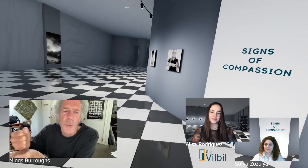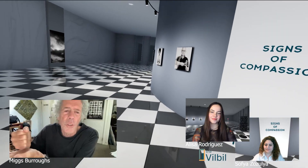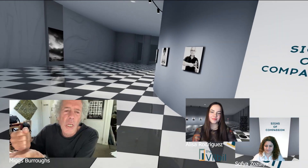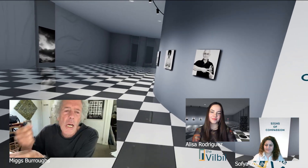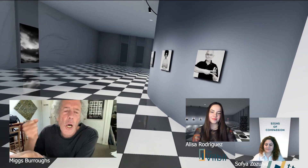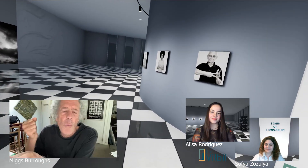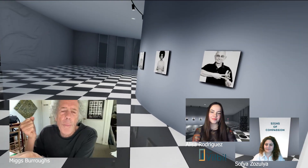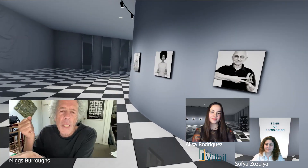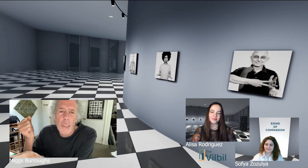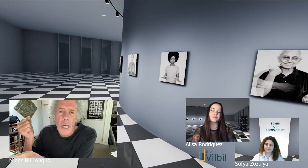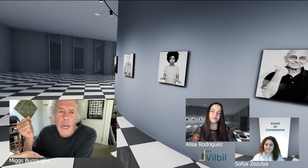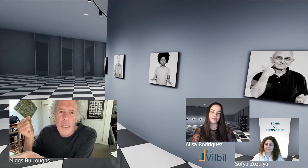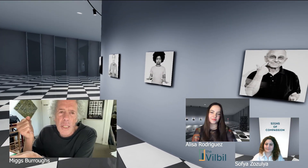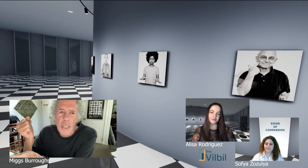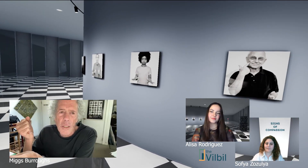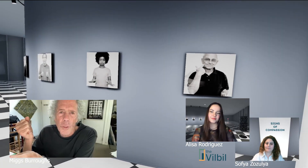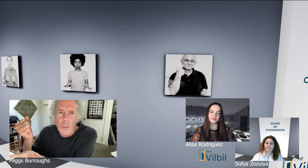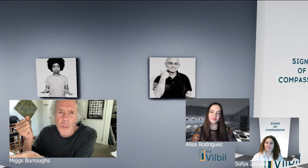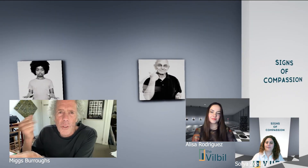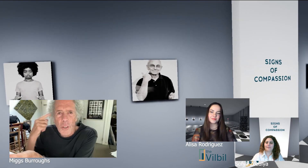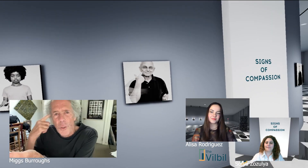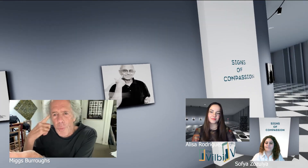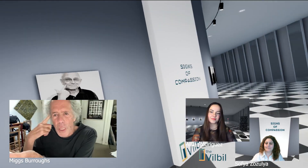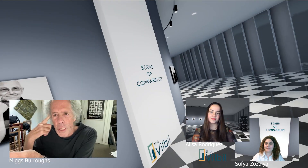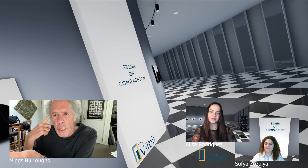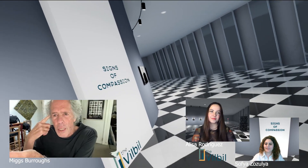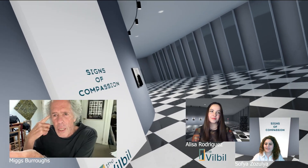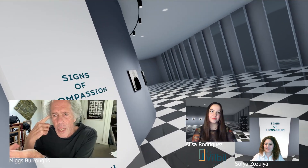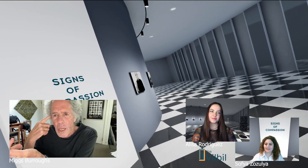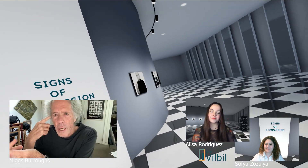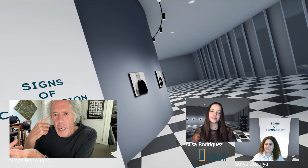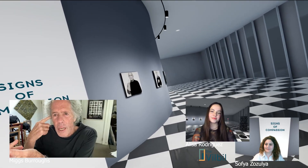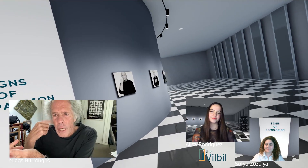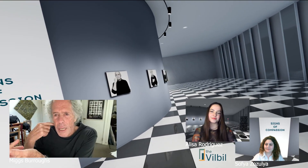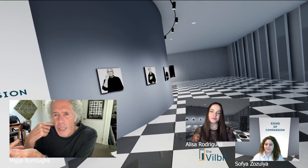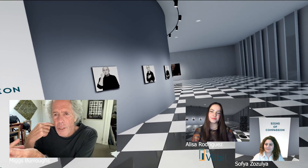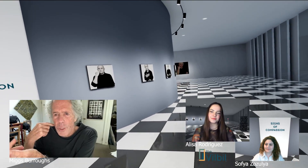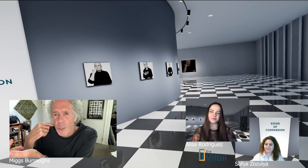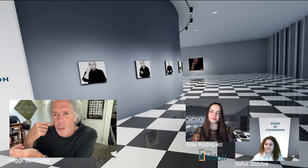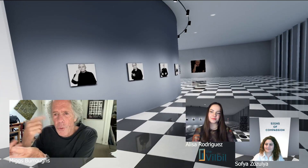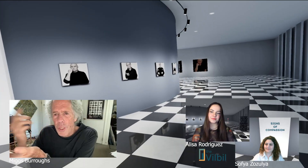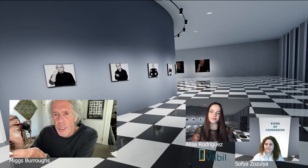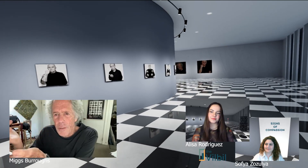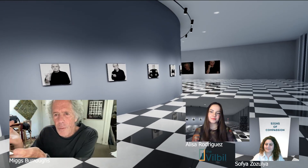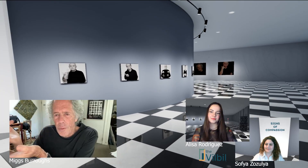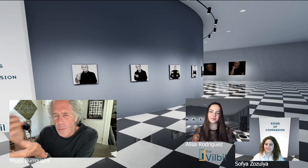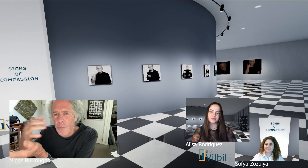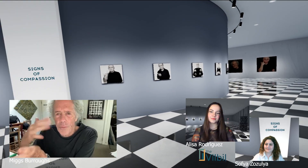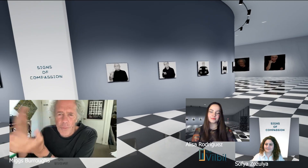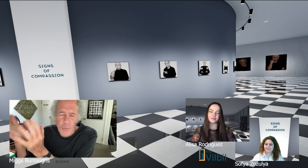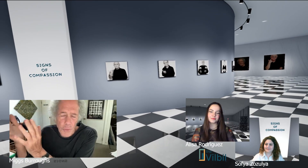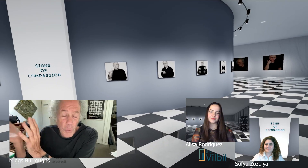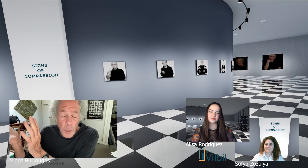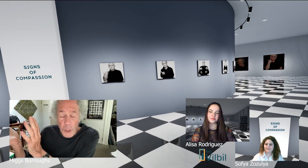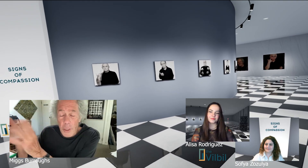scribble. But I think what stuck with me, and I didn't know what to do with it till much